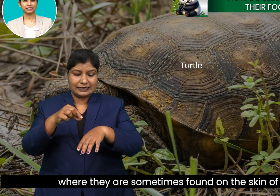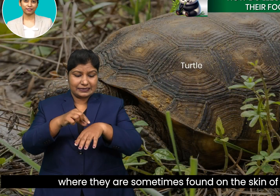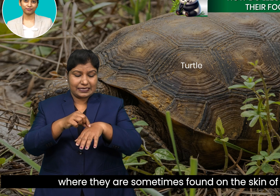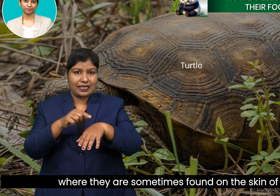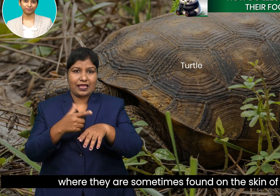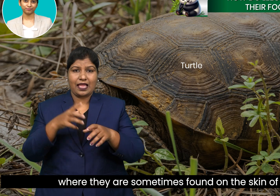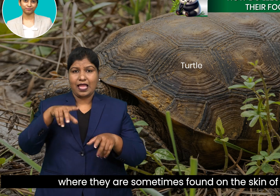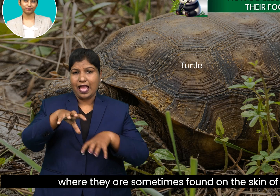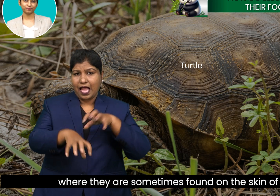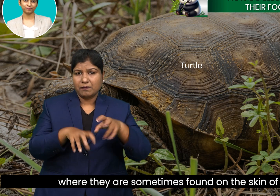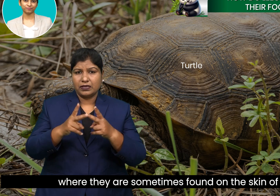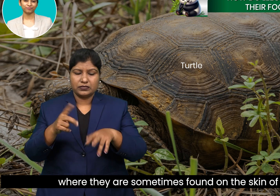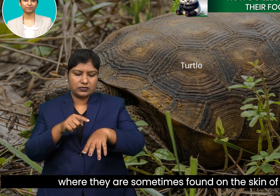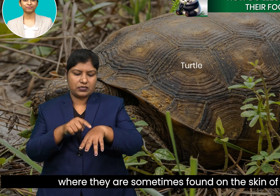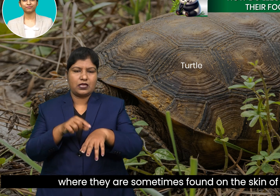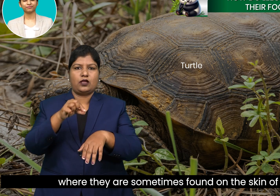animals.